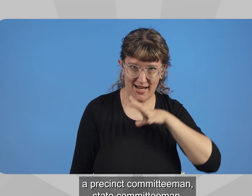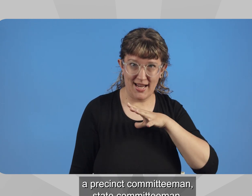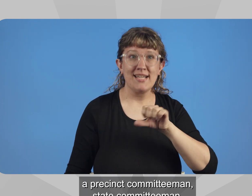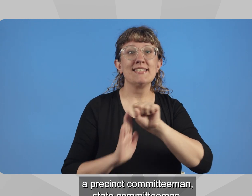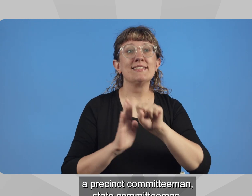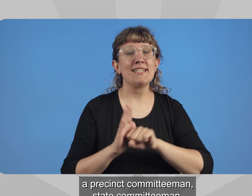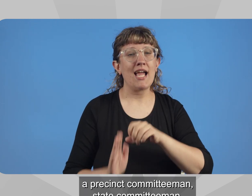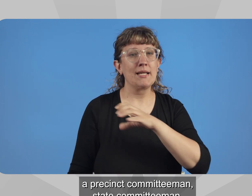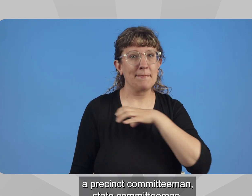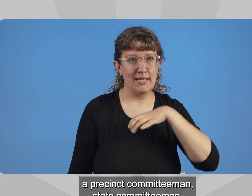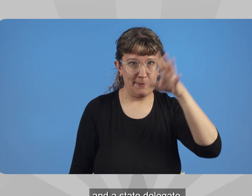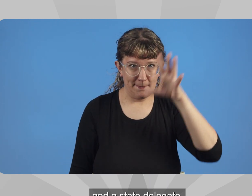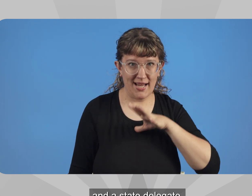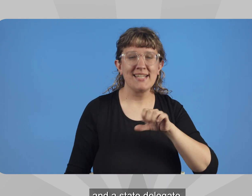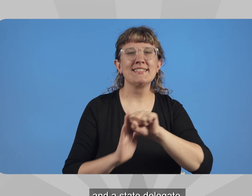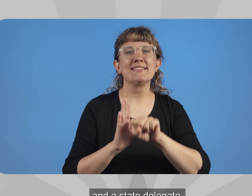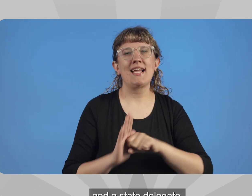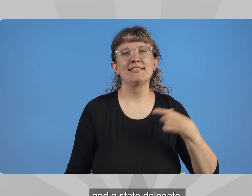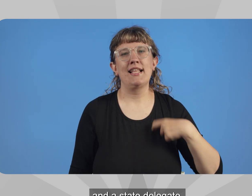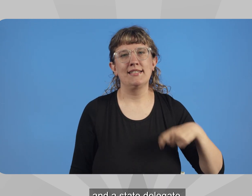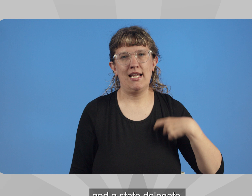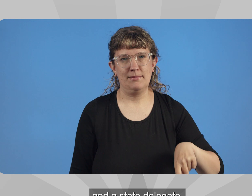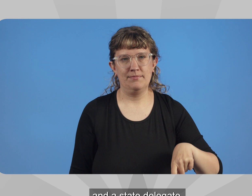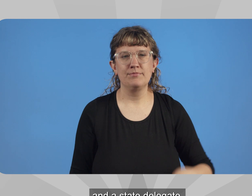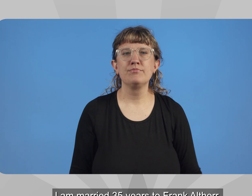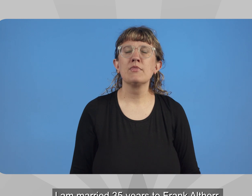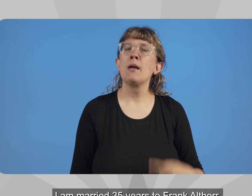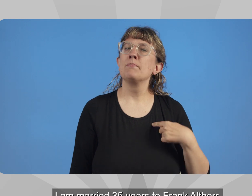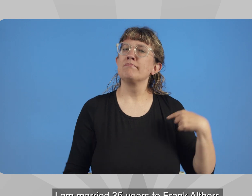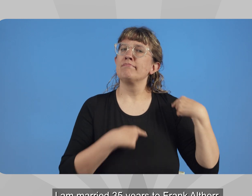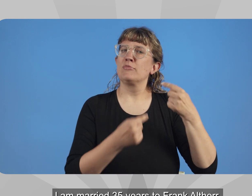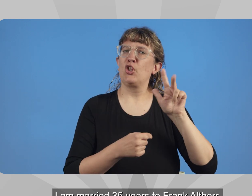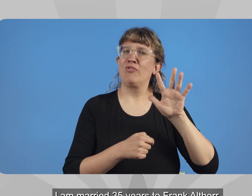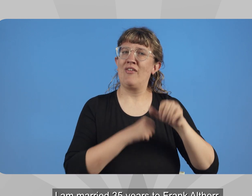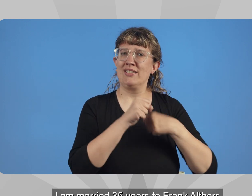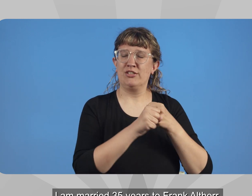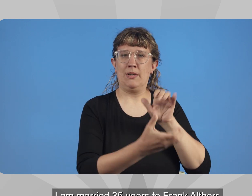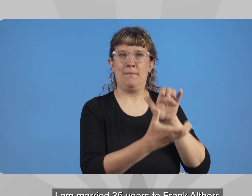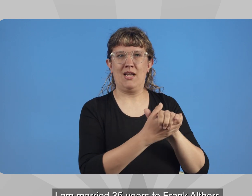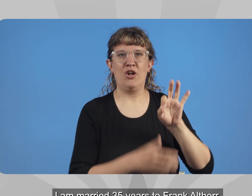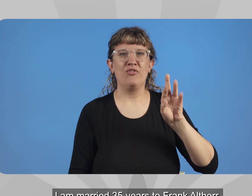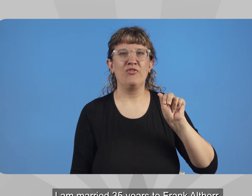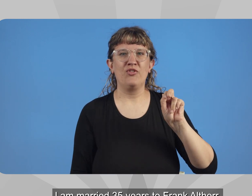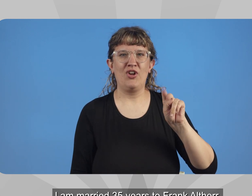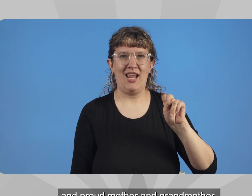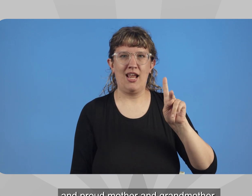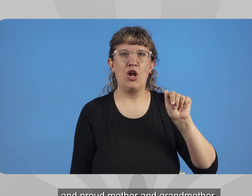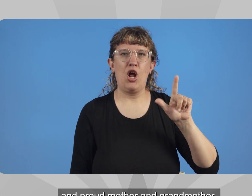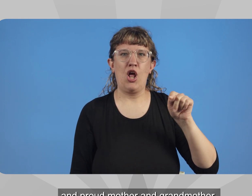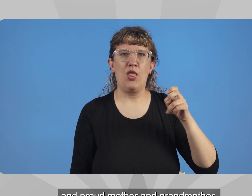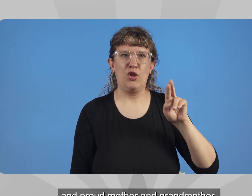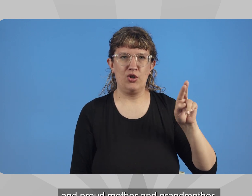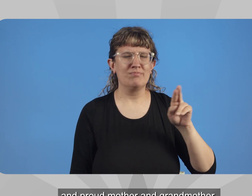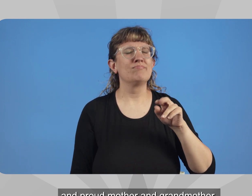committeeman, state committeeman, and a state delegate. I am married 35 years to Frank Altherr and